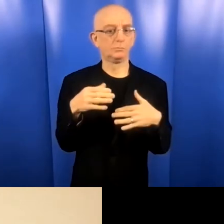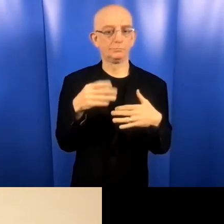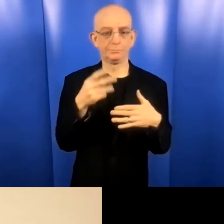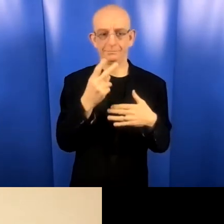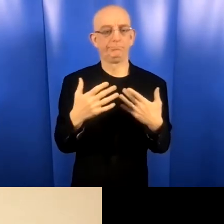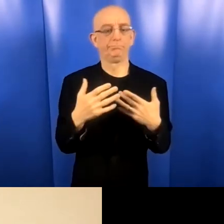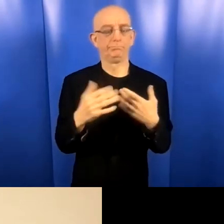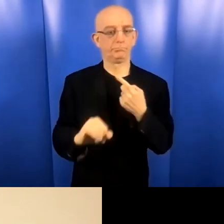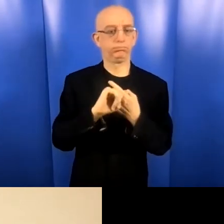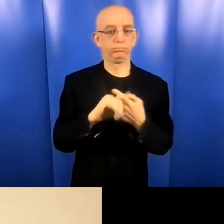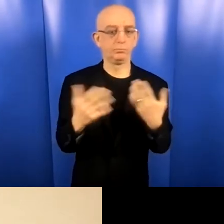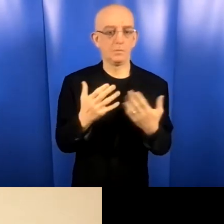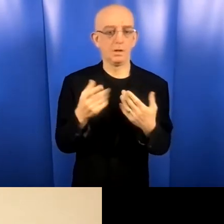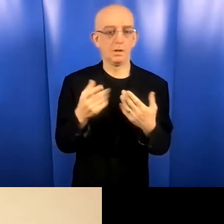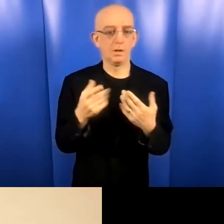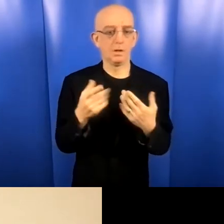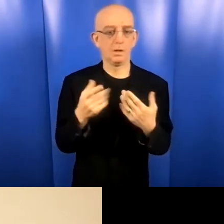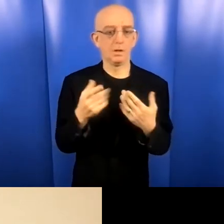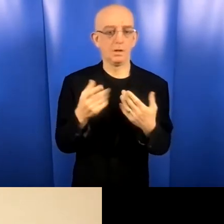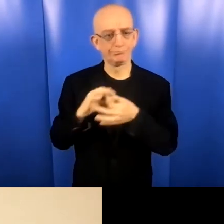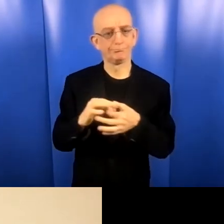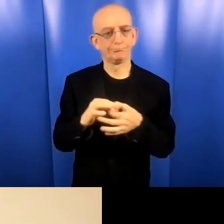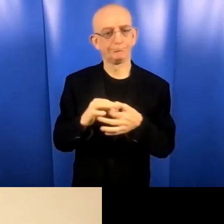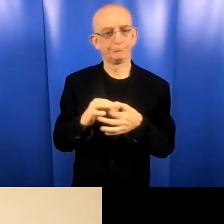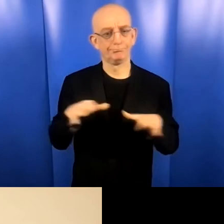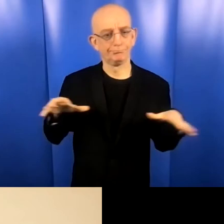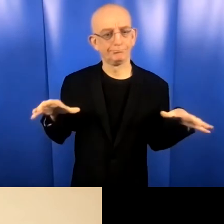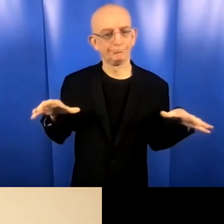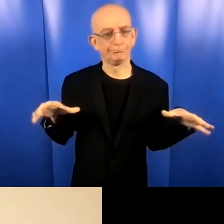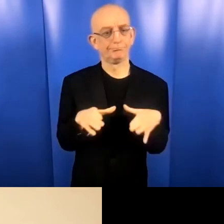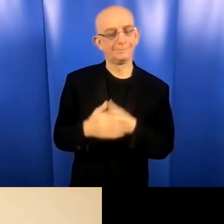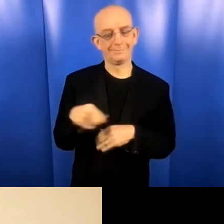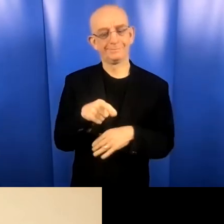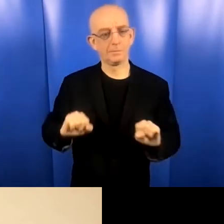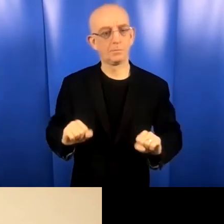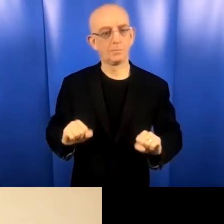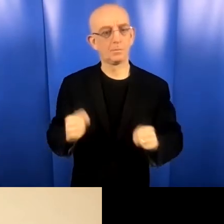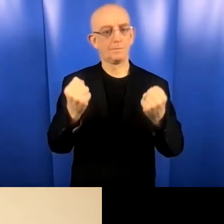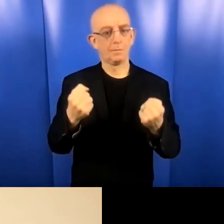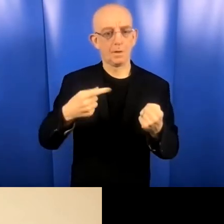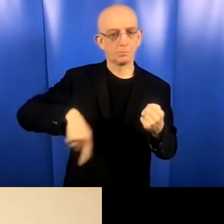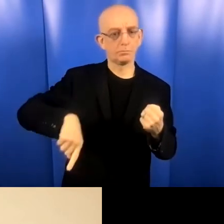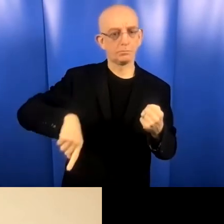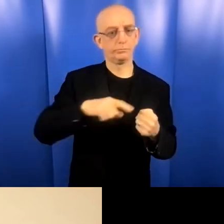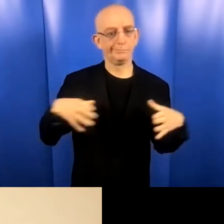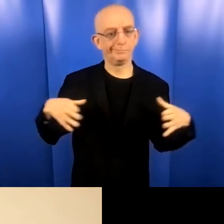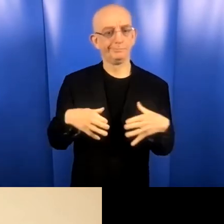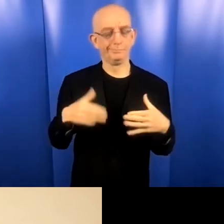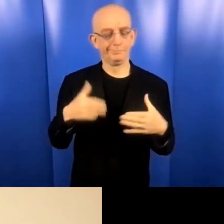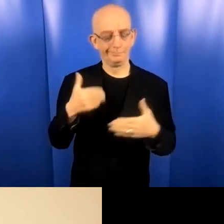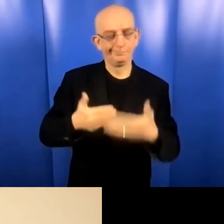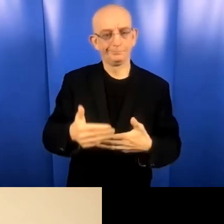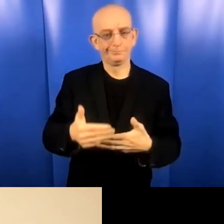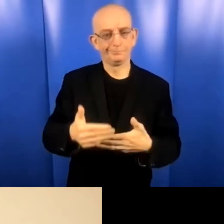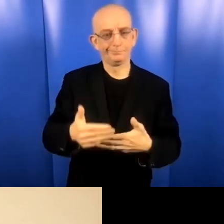sisters and within the disability movement and constituency, that most often we as indigenous women with disabilities, we